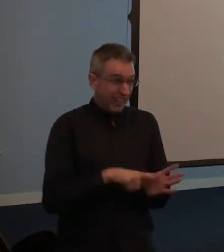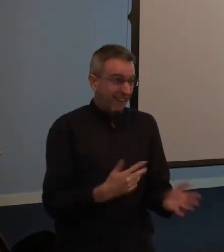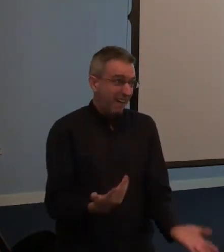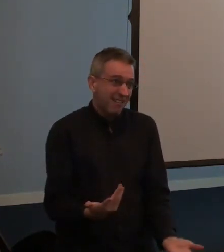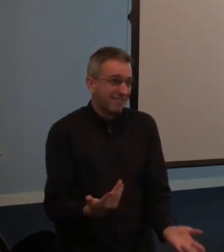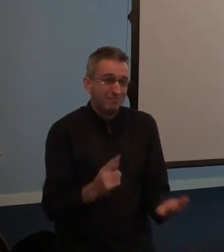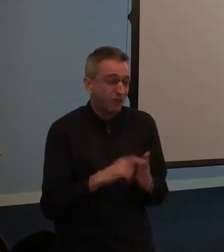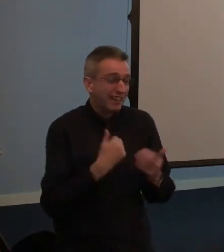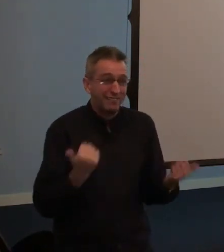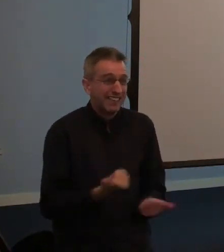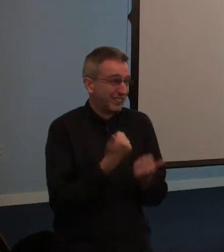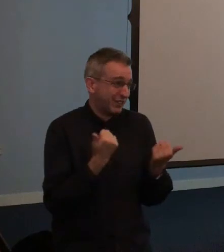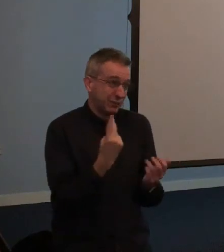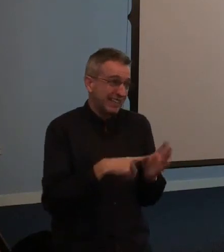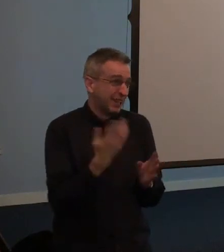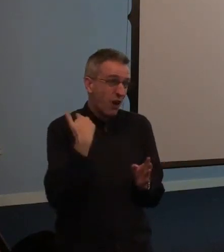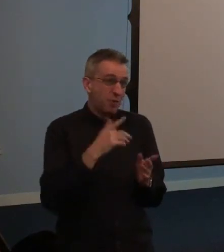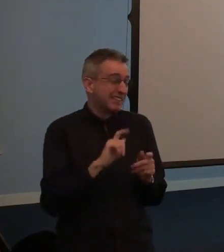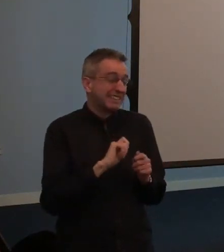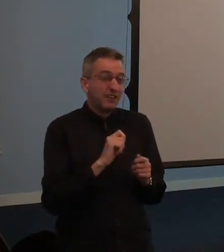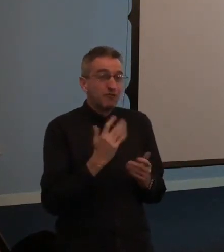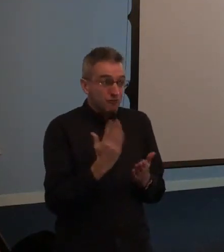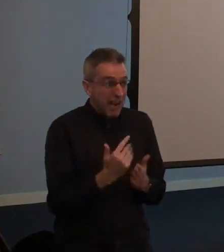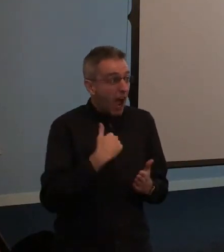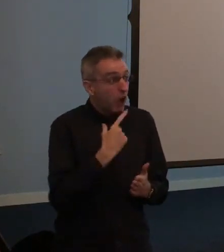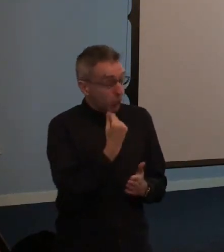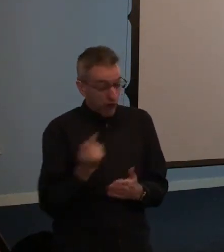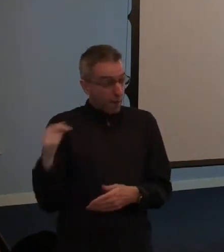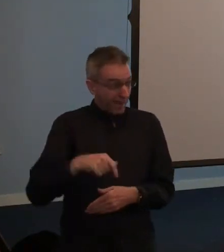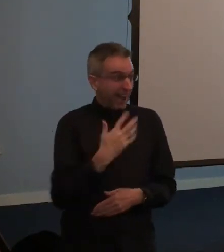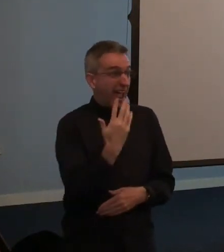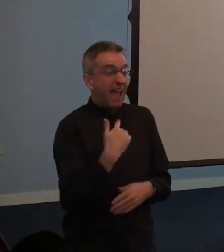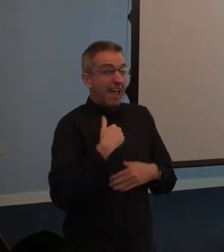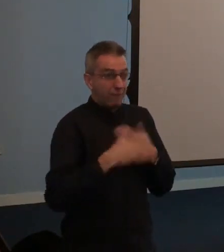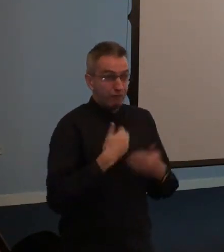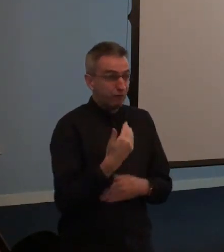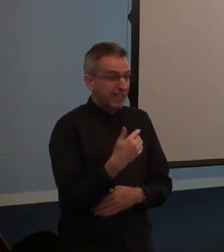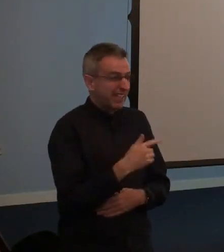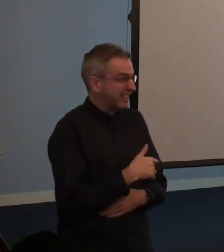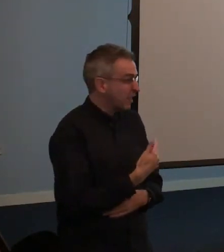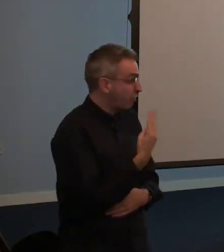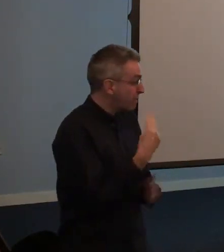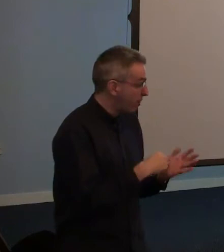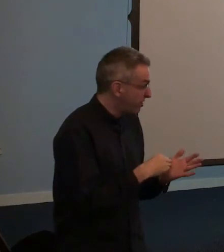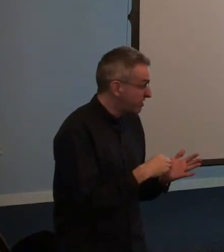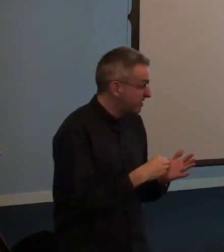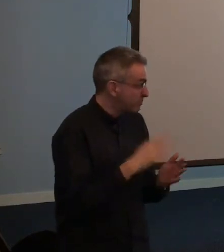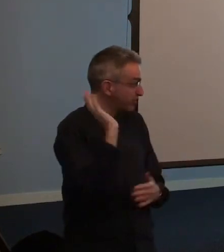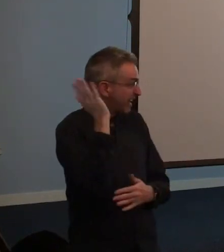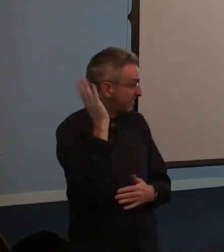Very recently, this year, you know, it's not like this is finished a couple of years ago. I feel like I could come here every 3 months and give